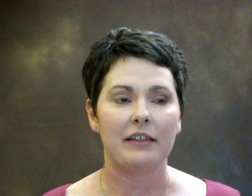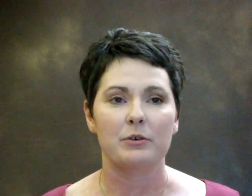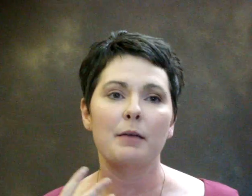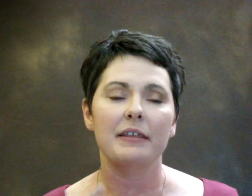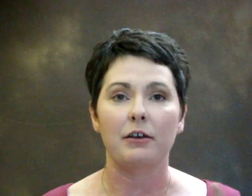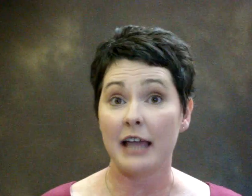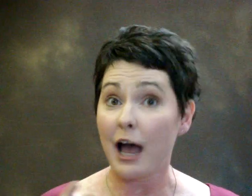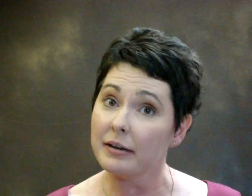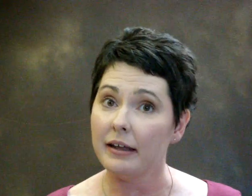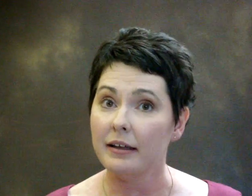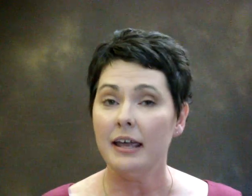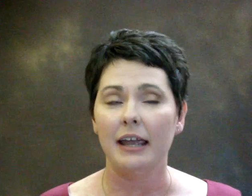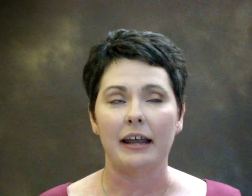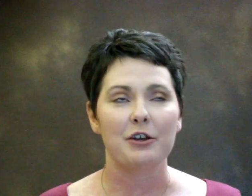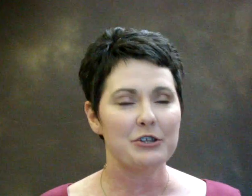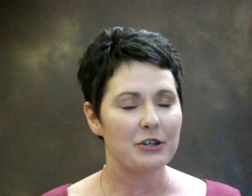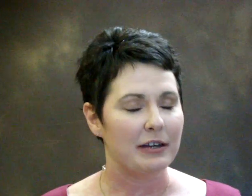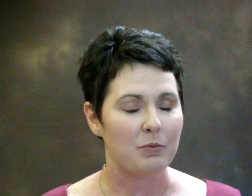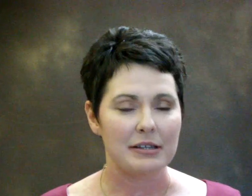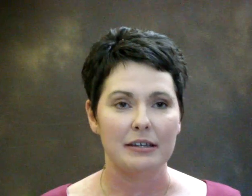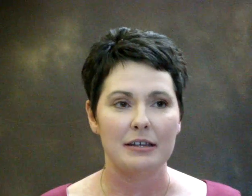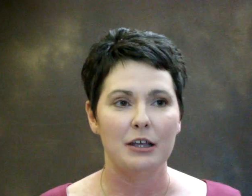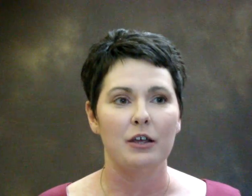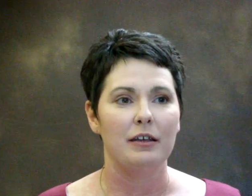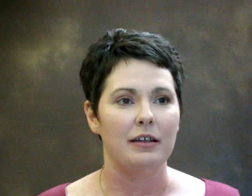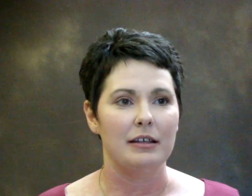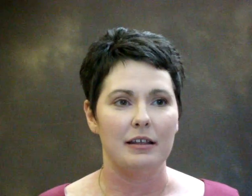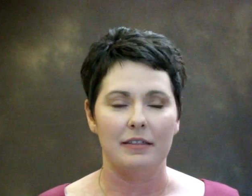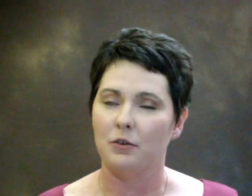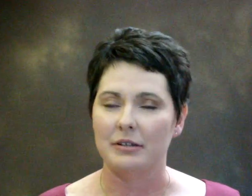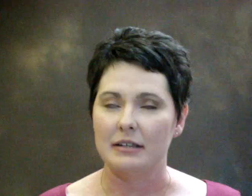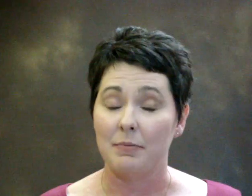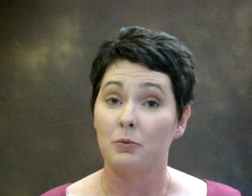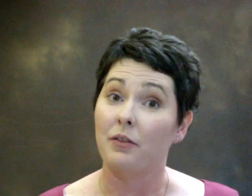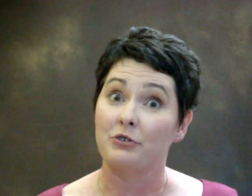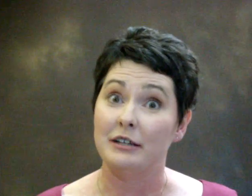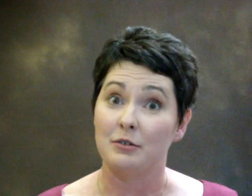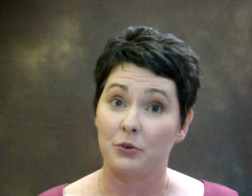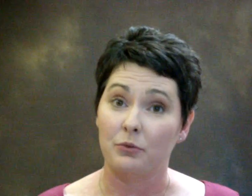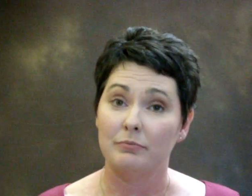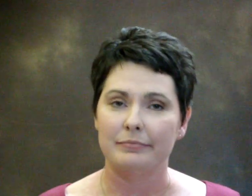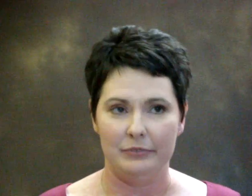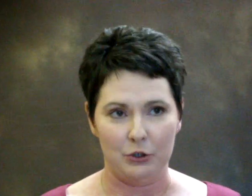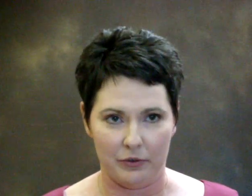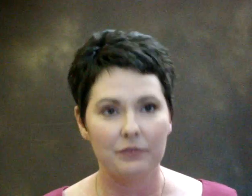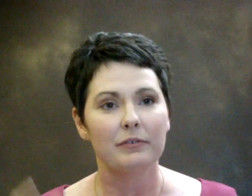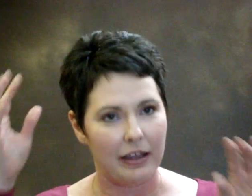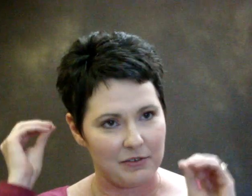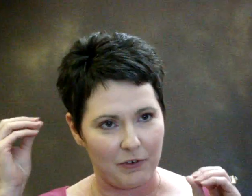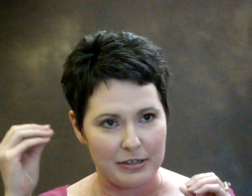there was something else happening, and I understood that there wasn't something wrong with the trigeminal nerve as far as in